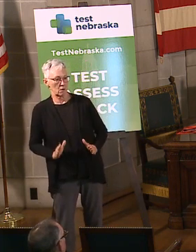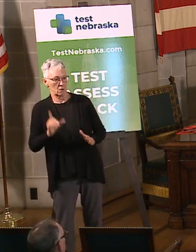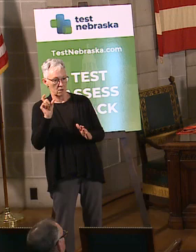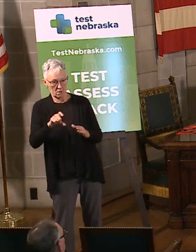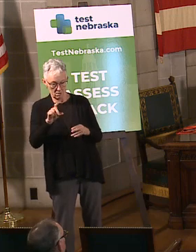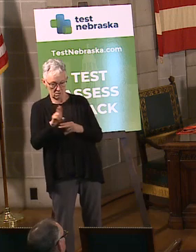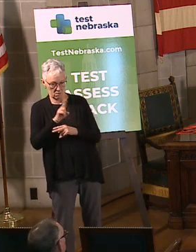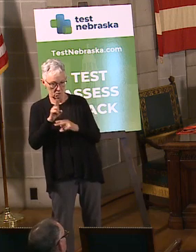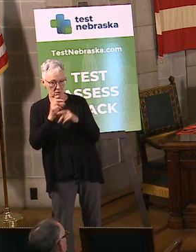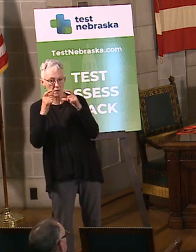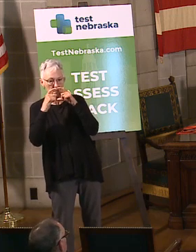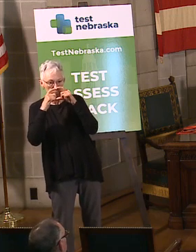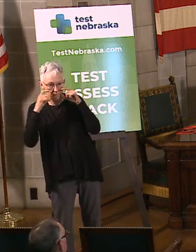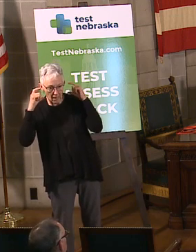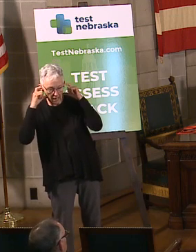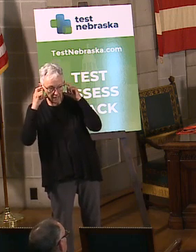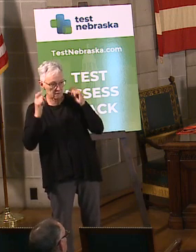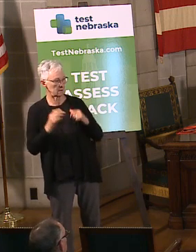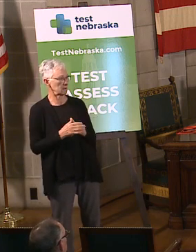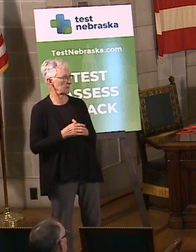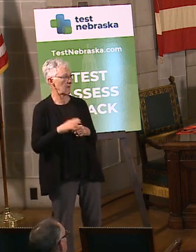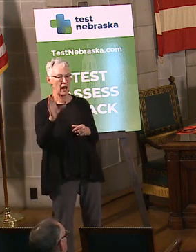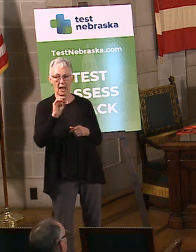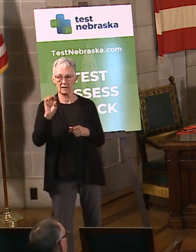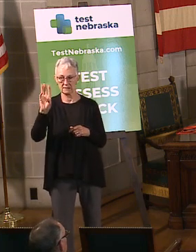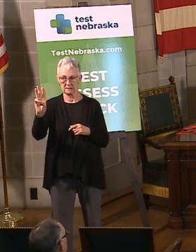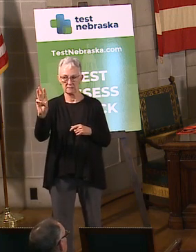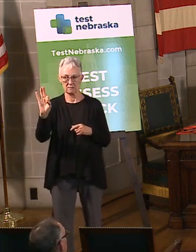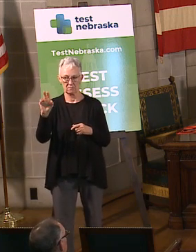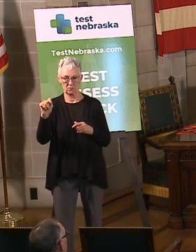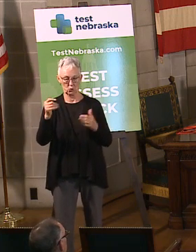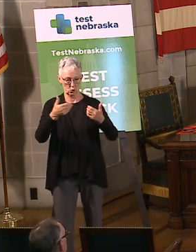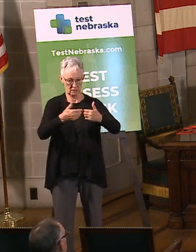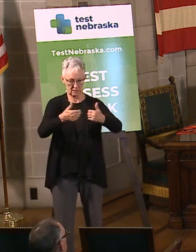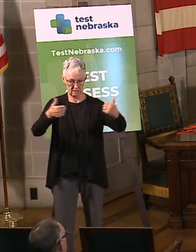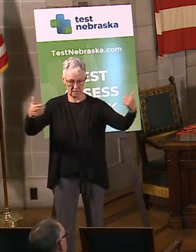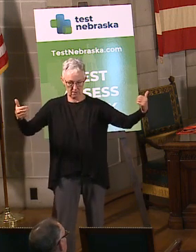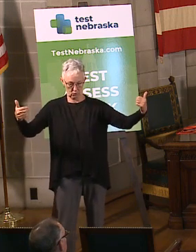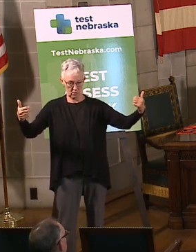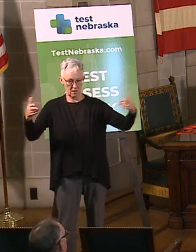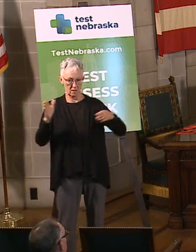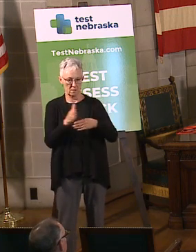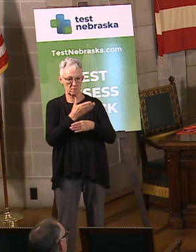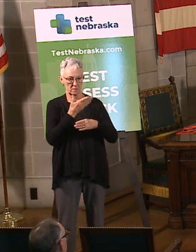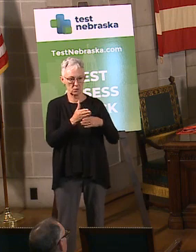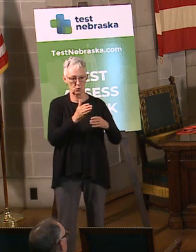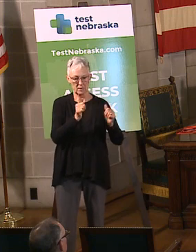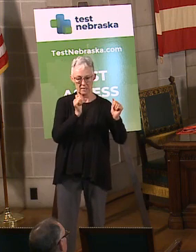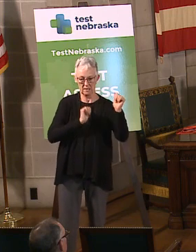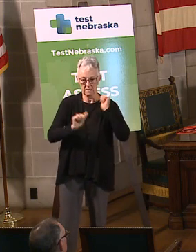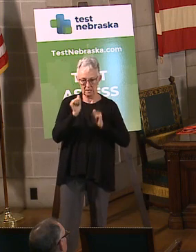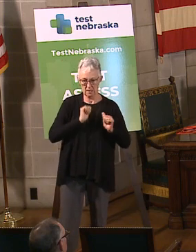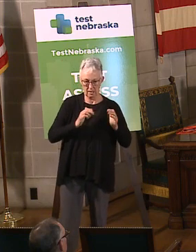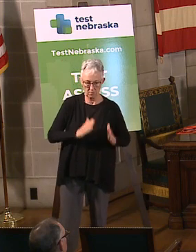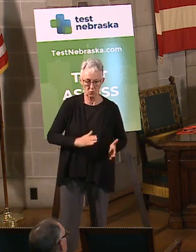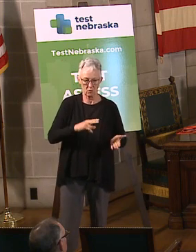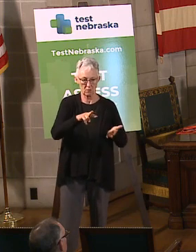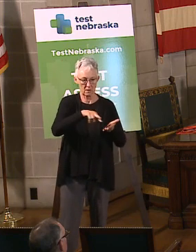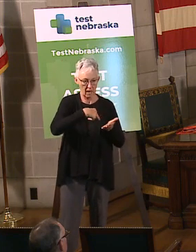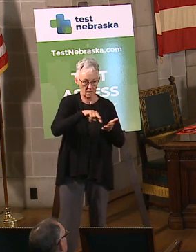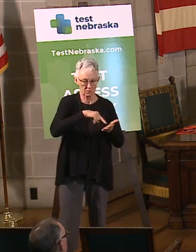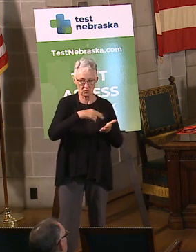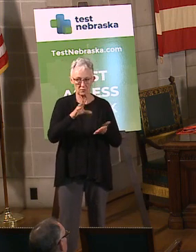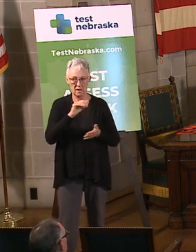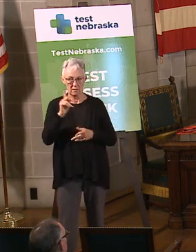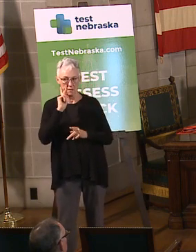But again, we're trying to keep, and 6 feet of separation between entertainers, performers, dancers, and then the patrons. So